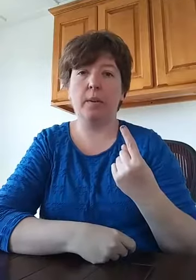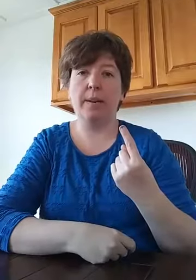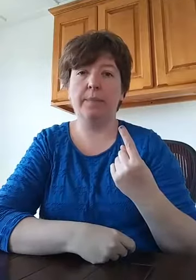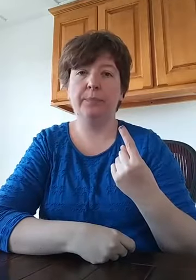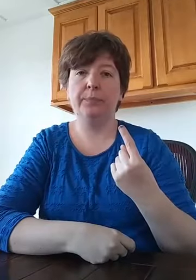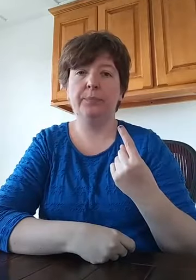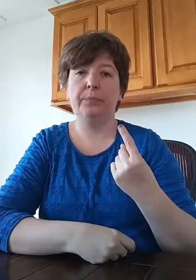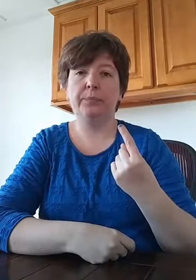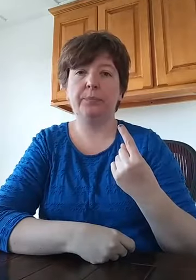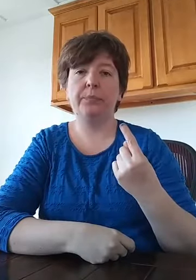way.